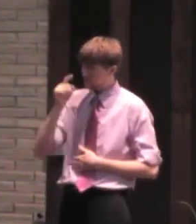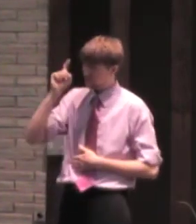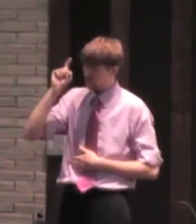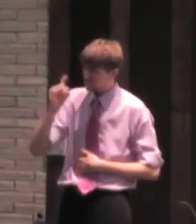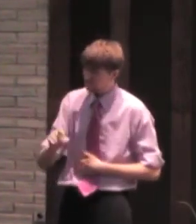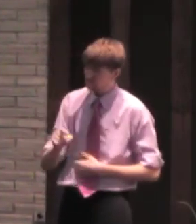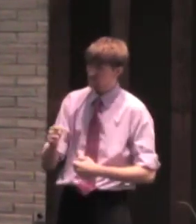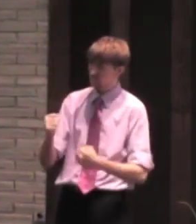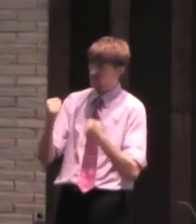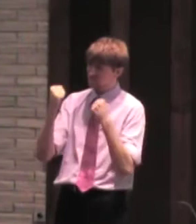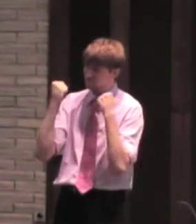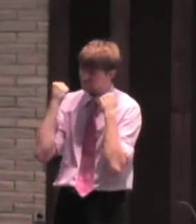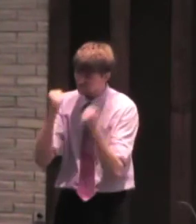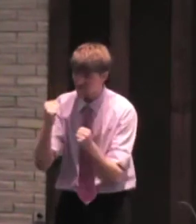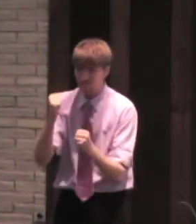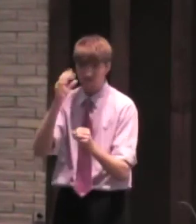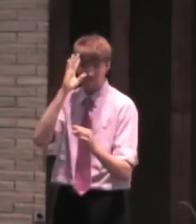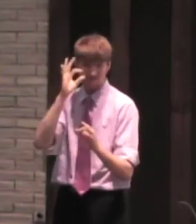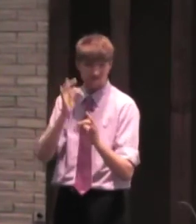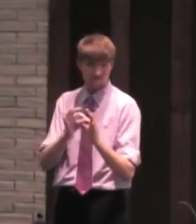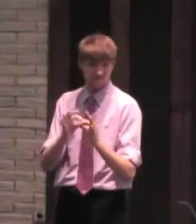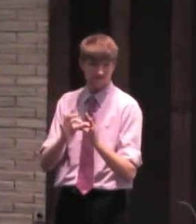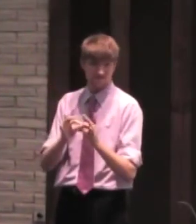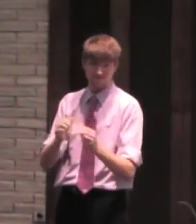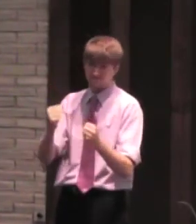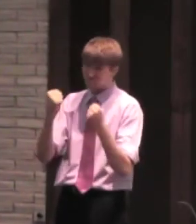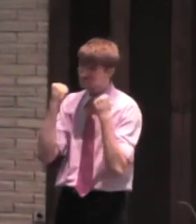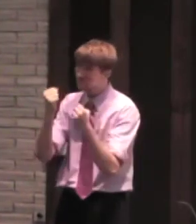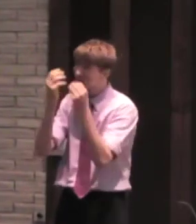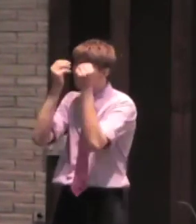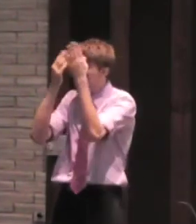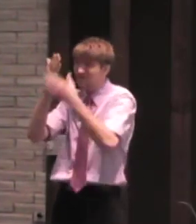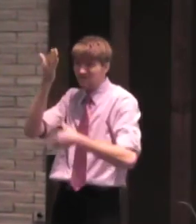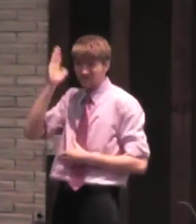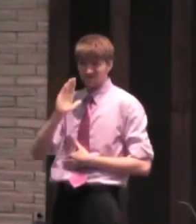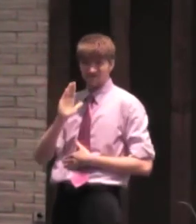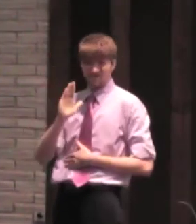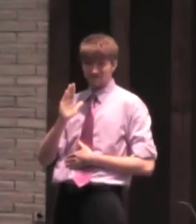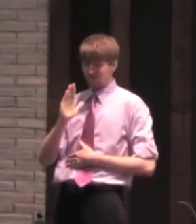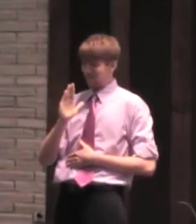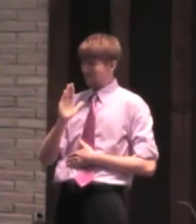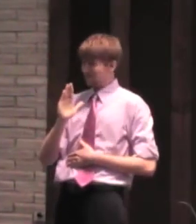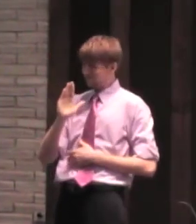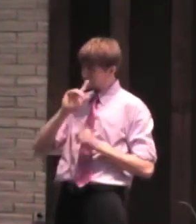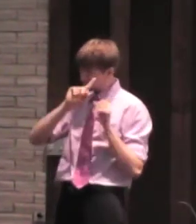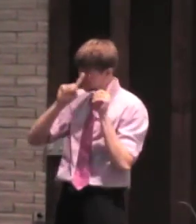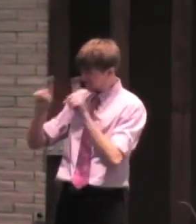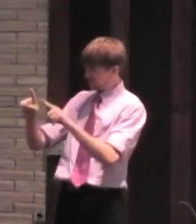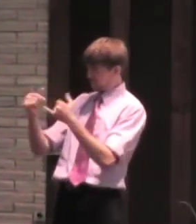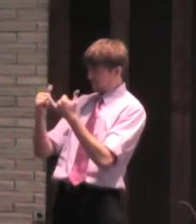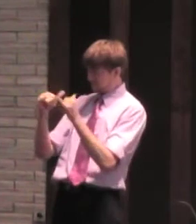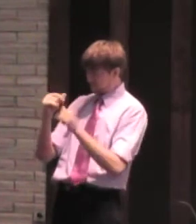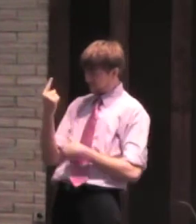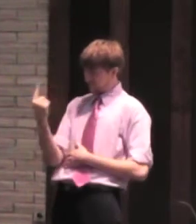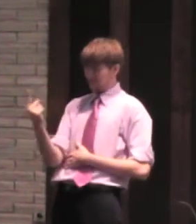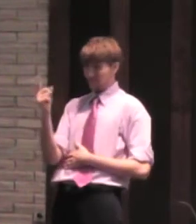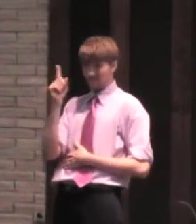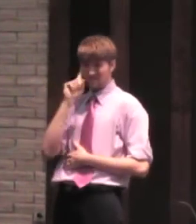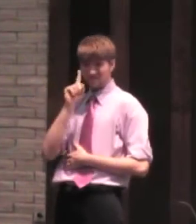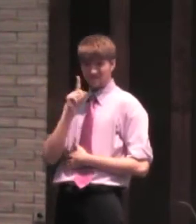Now, that time Noah needed strong faith, strong obedience to God, to